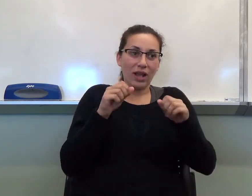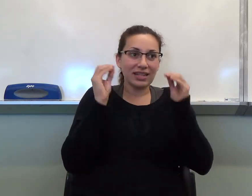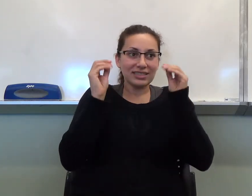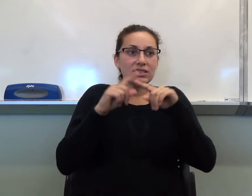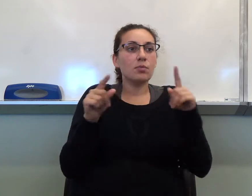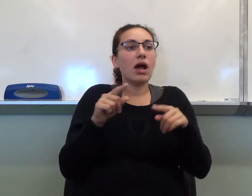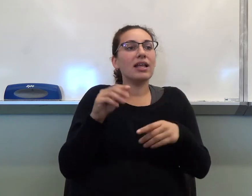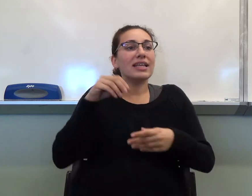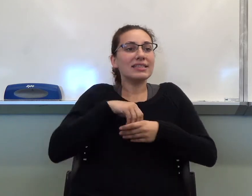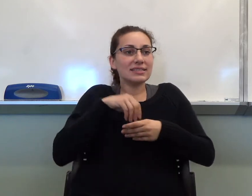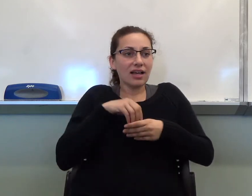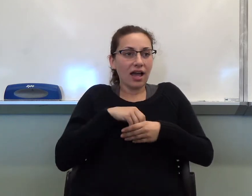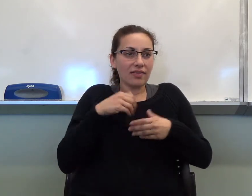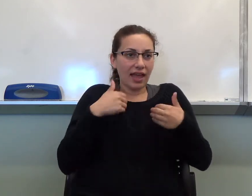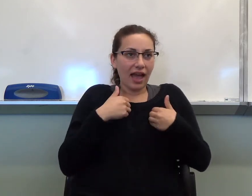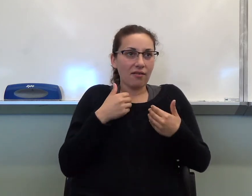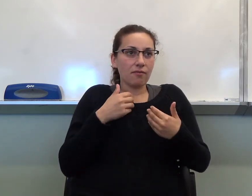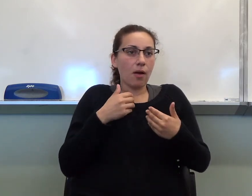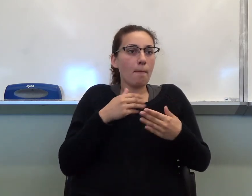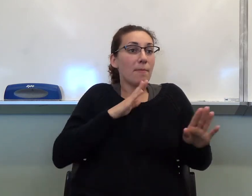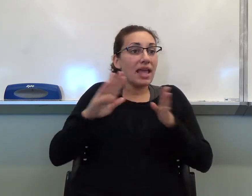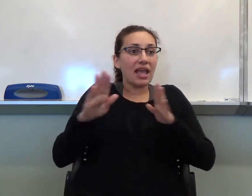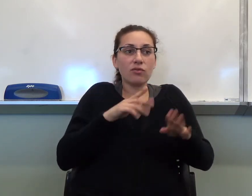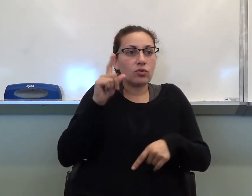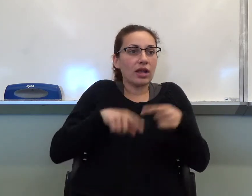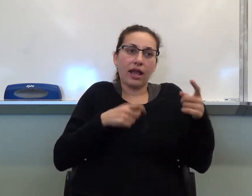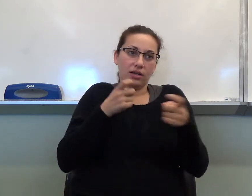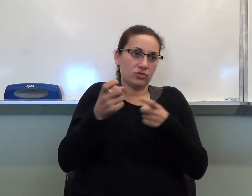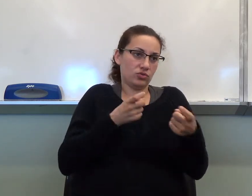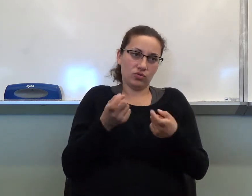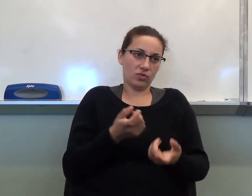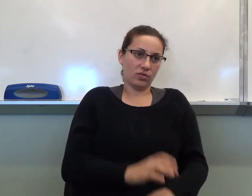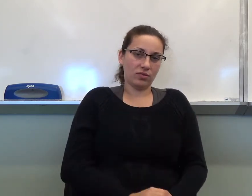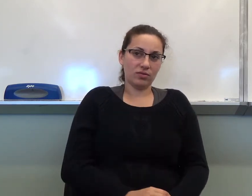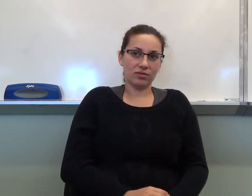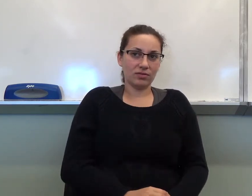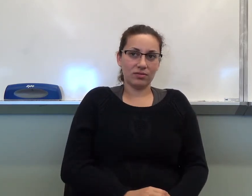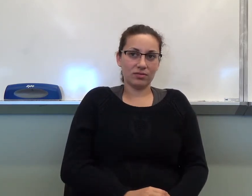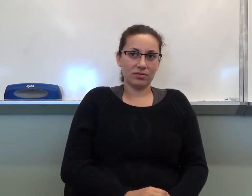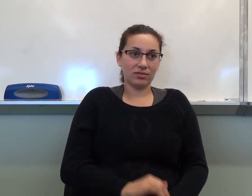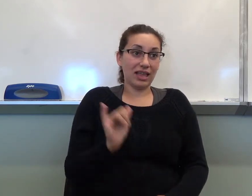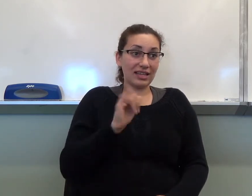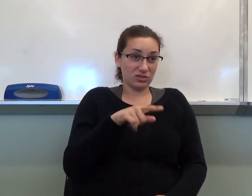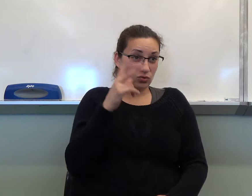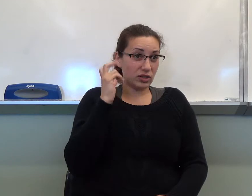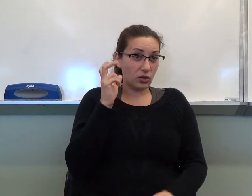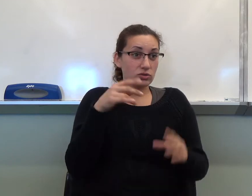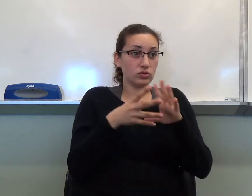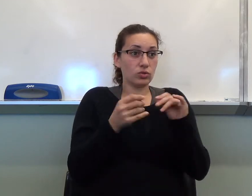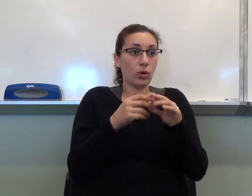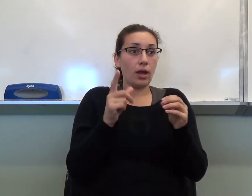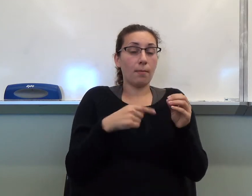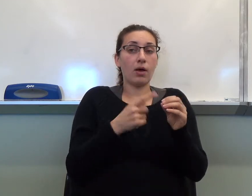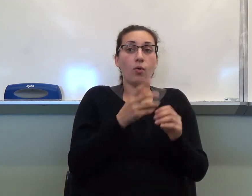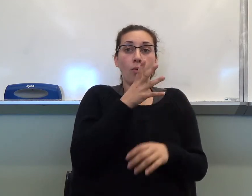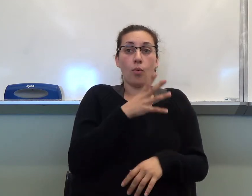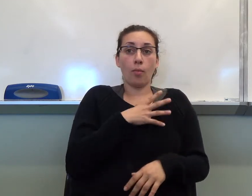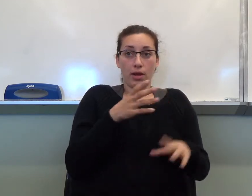be two completely different companies. The problem is, if one's here in the United States and another's in Europe, someone